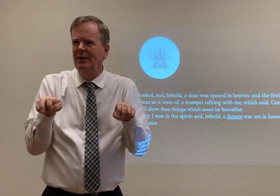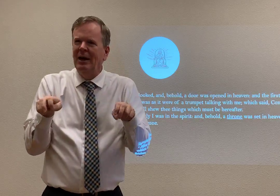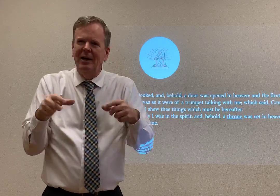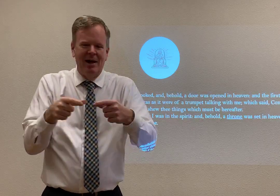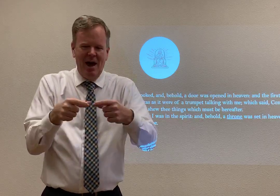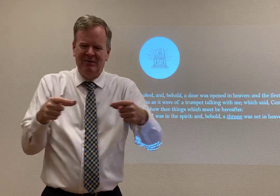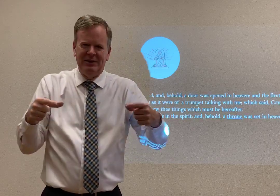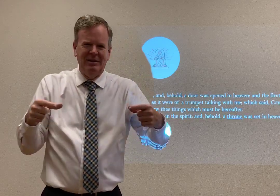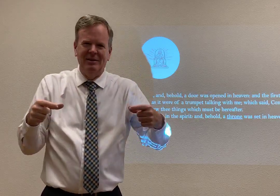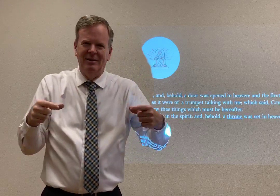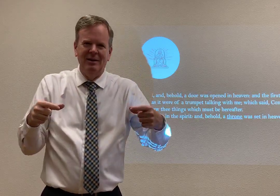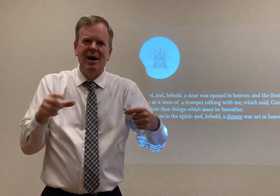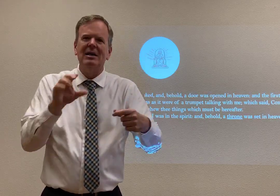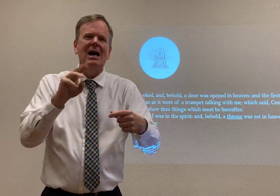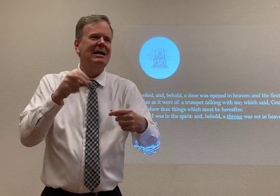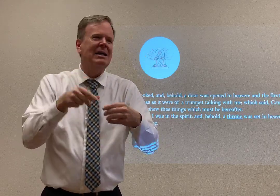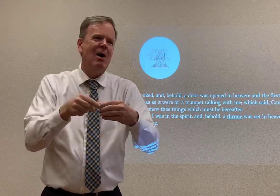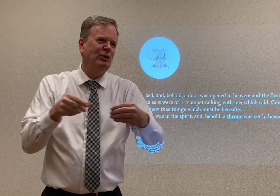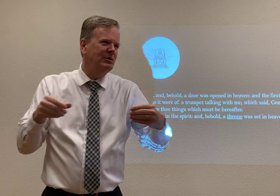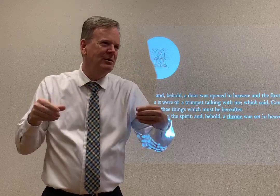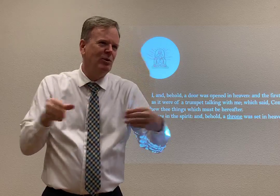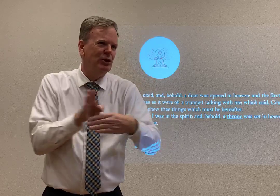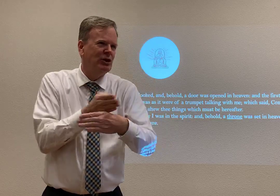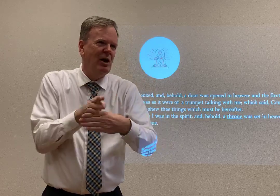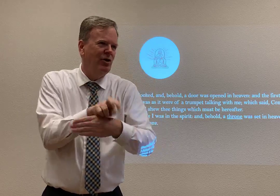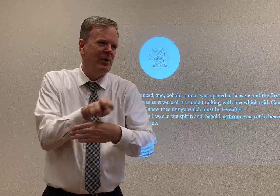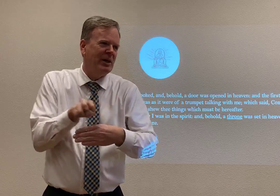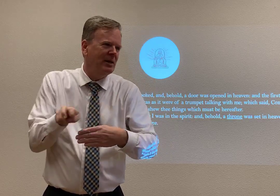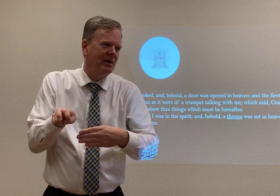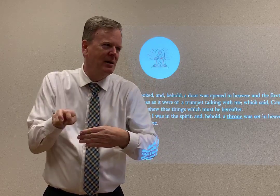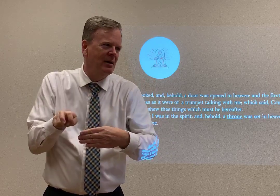more than one position to sit on. Okay? It's not a couch. There's not the